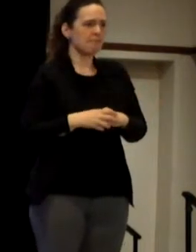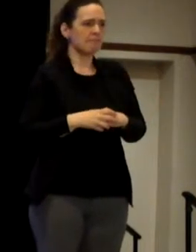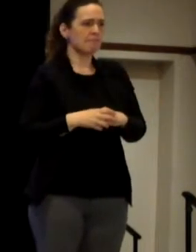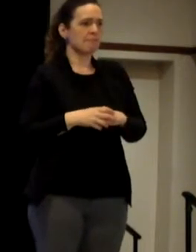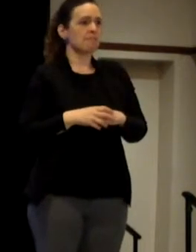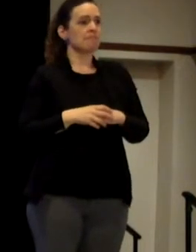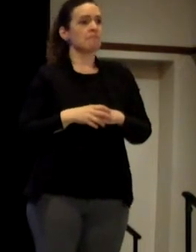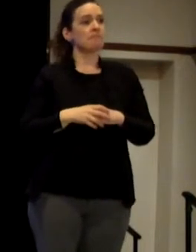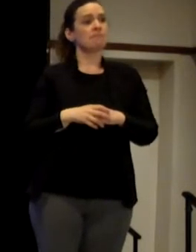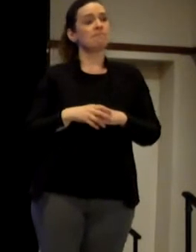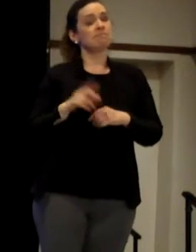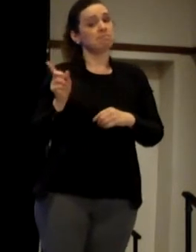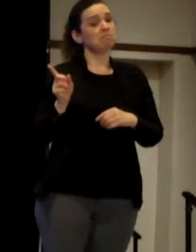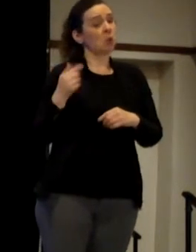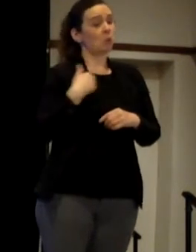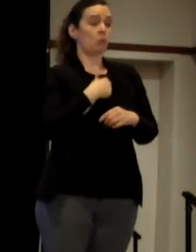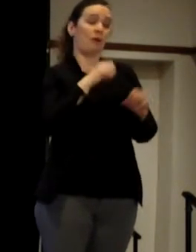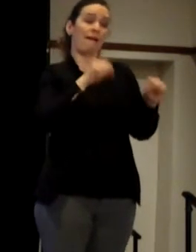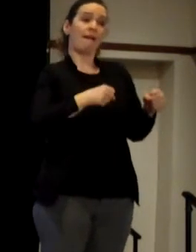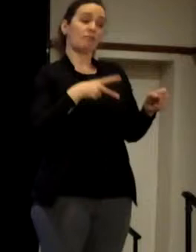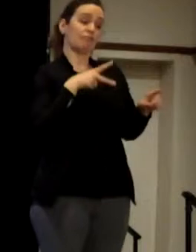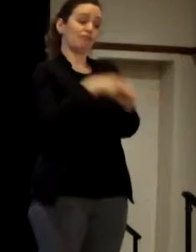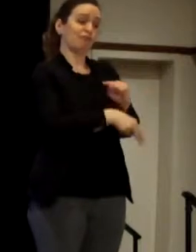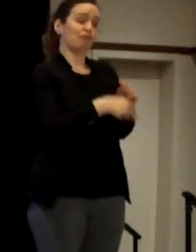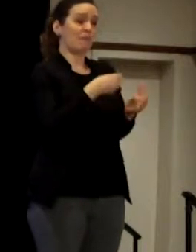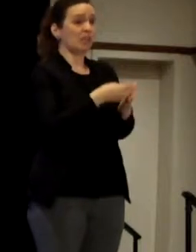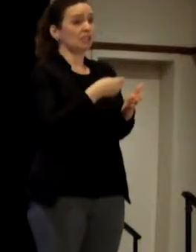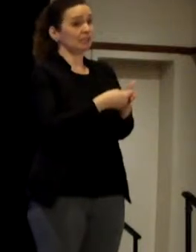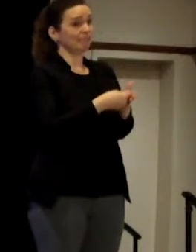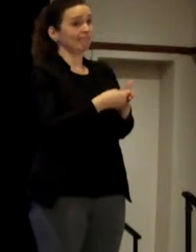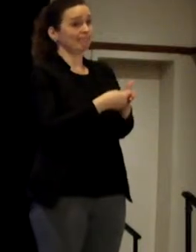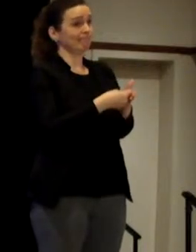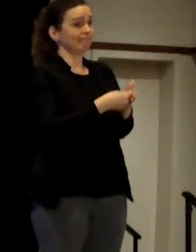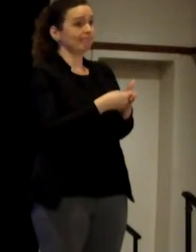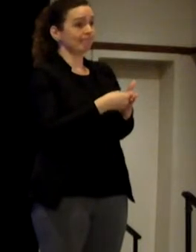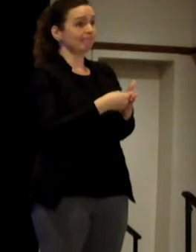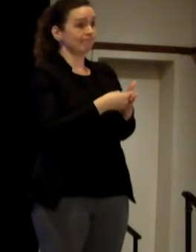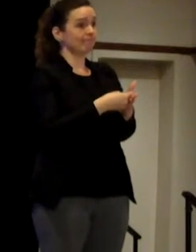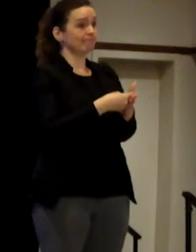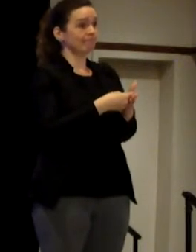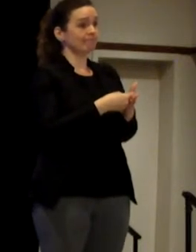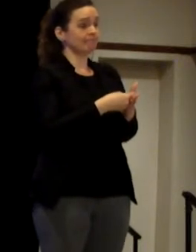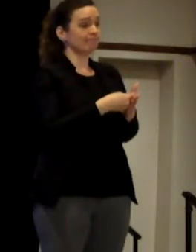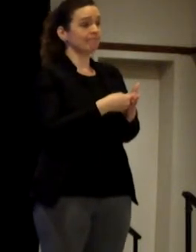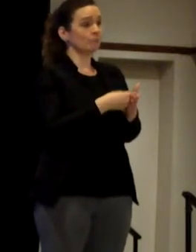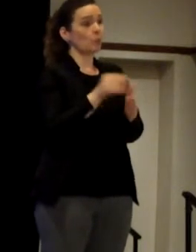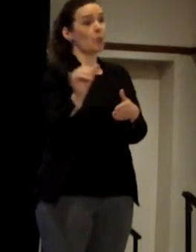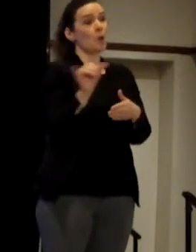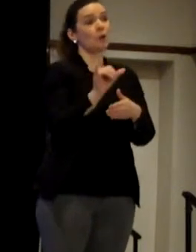There's at certain points we can cut off housing assistance, and the property would have to be condemned for us to do